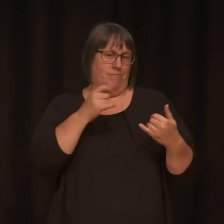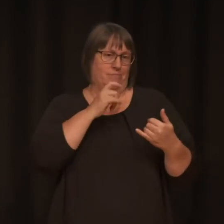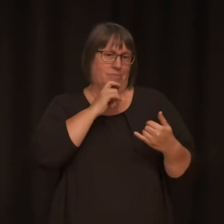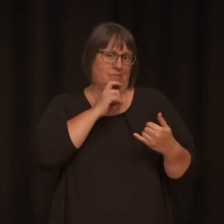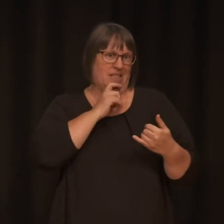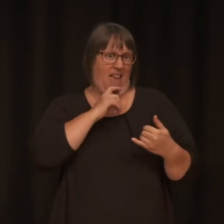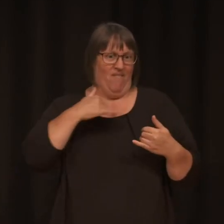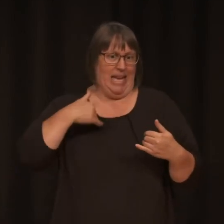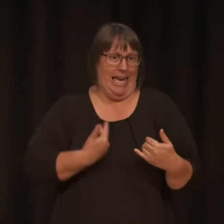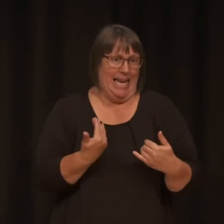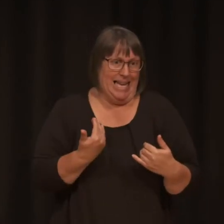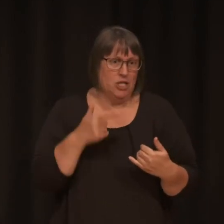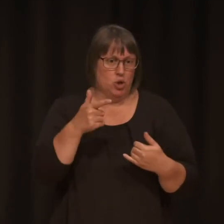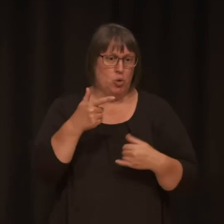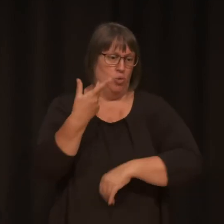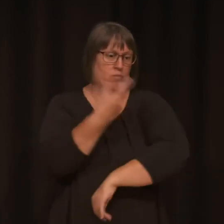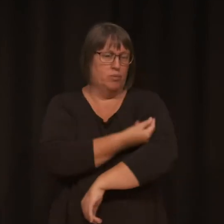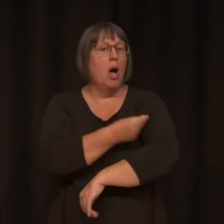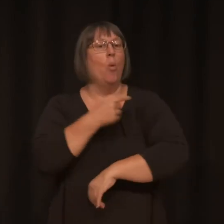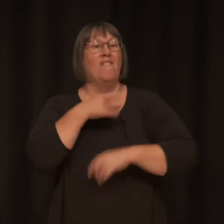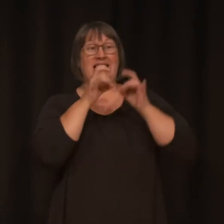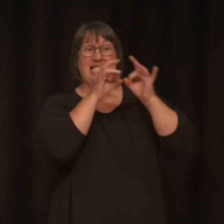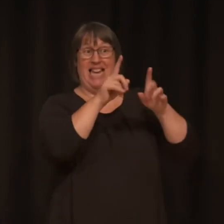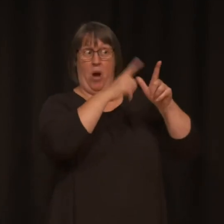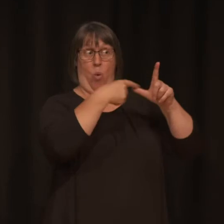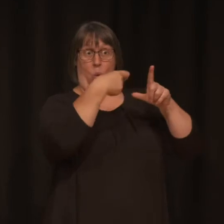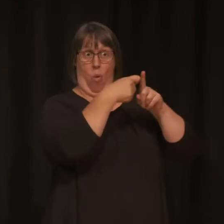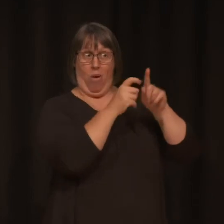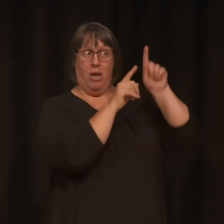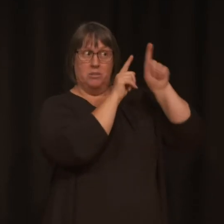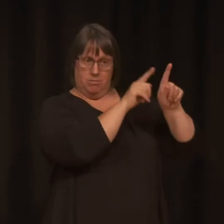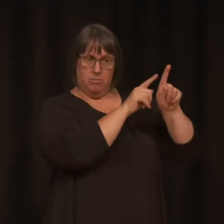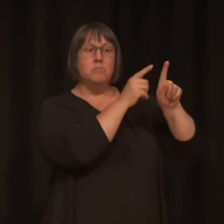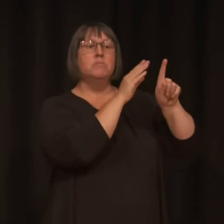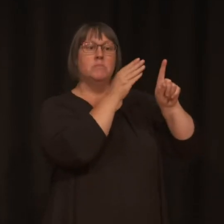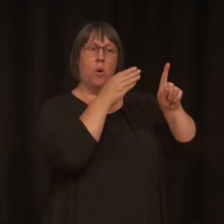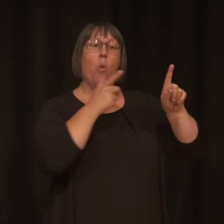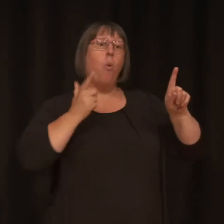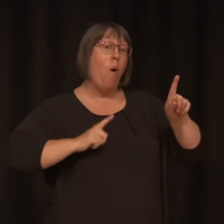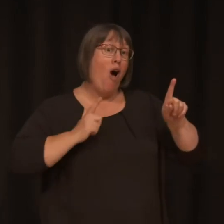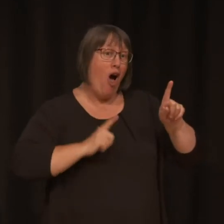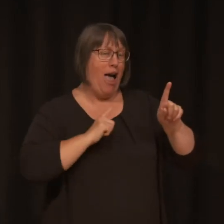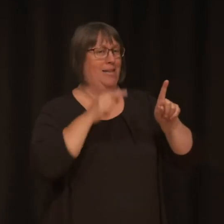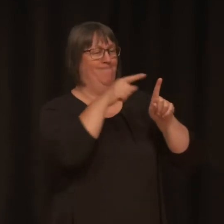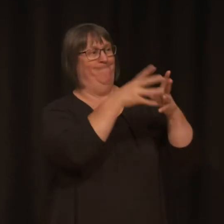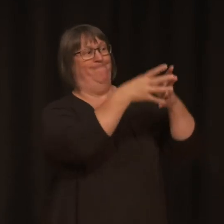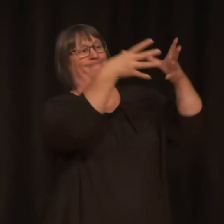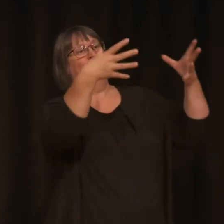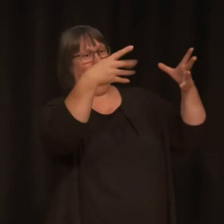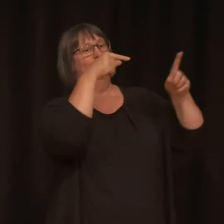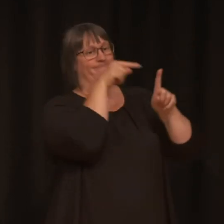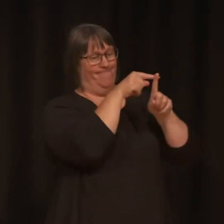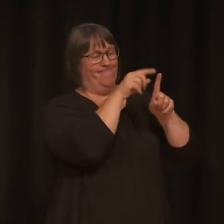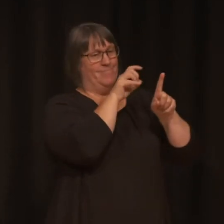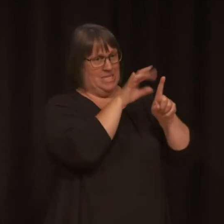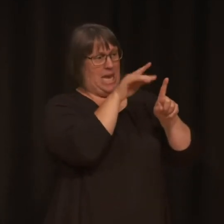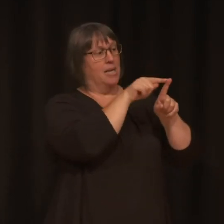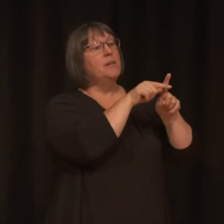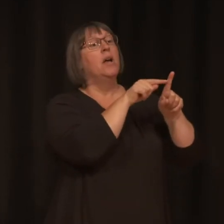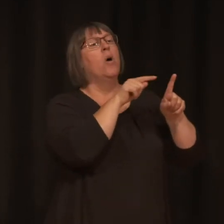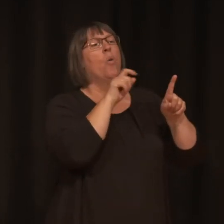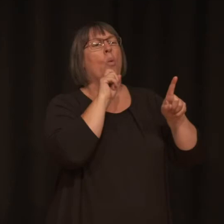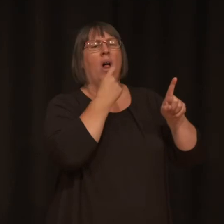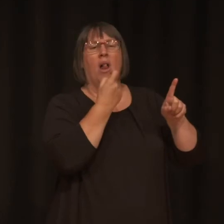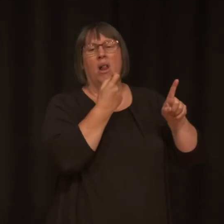So we started in Auckland. So that first part of the program deliberately started in Auckland, and then from there across the course